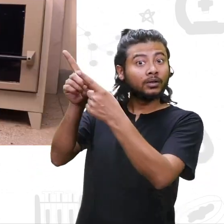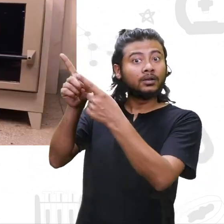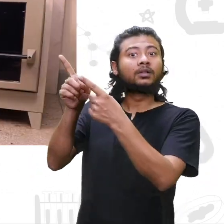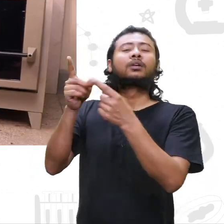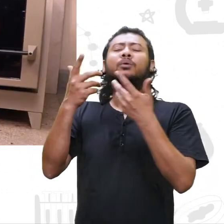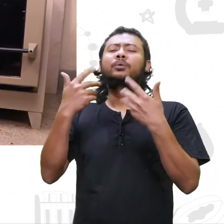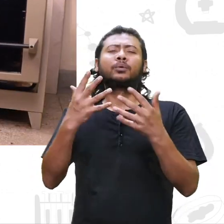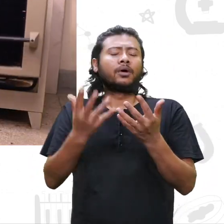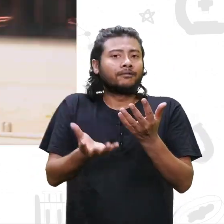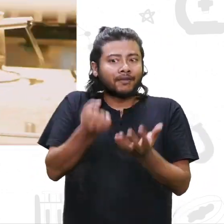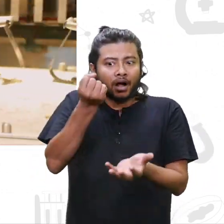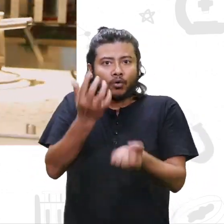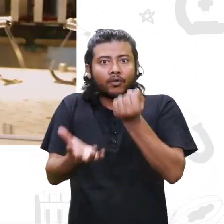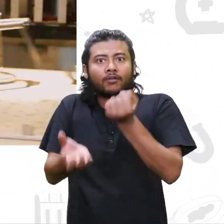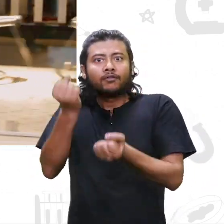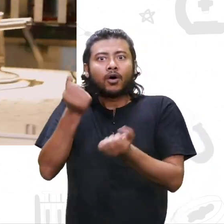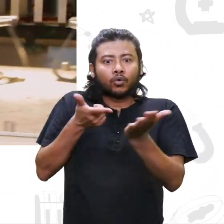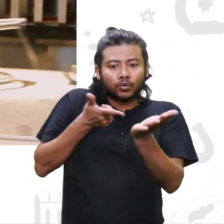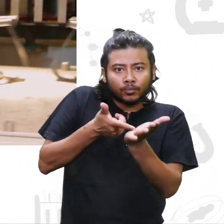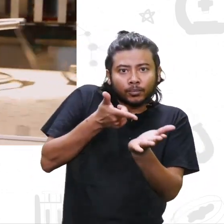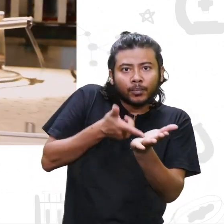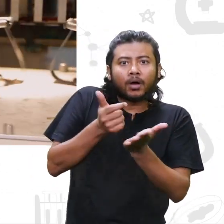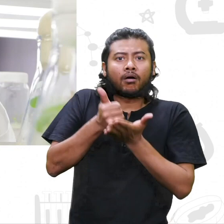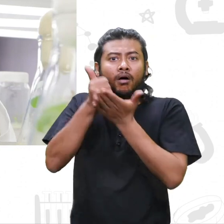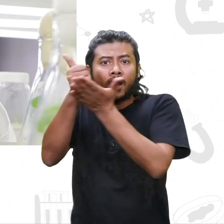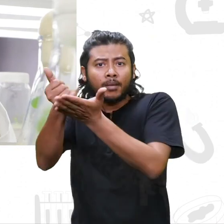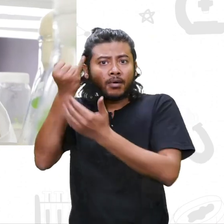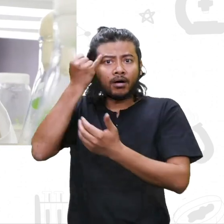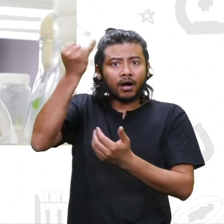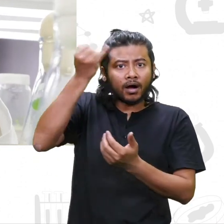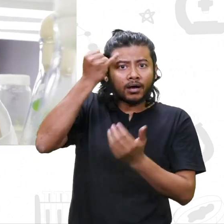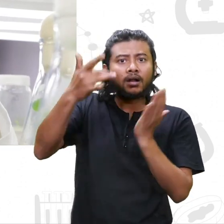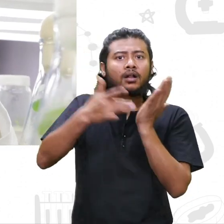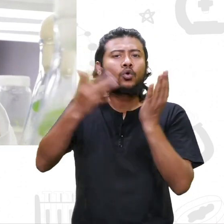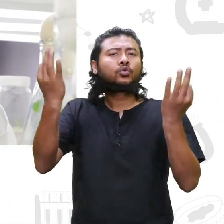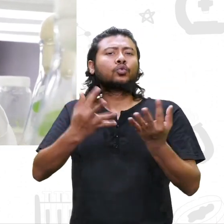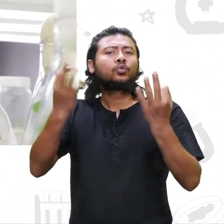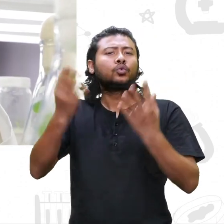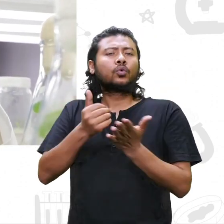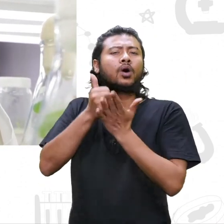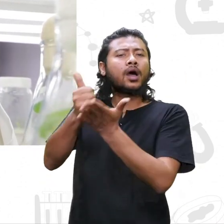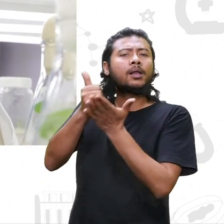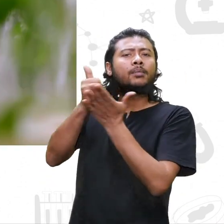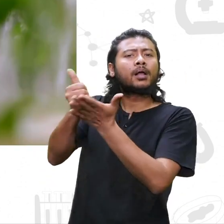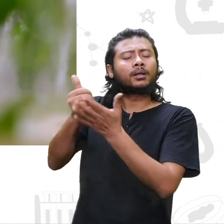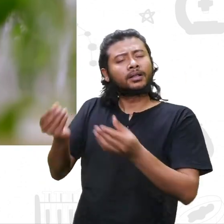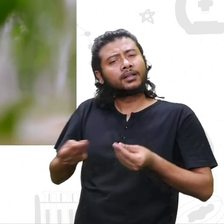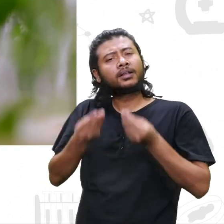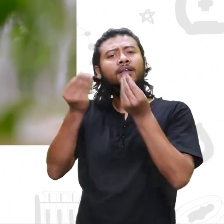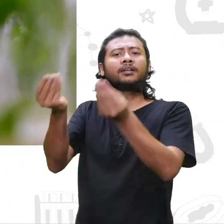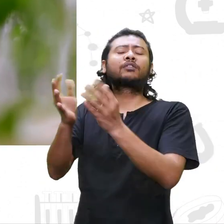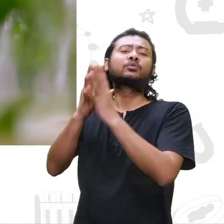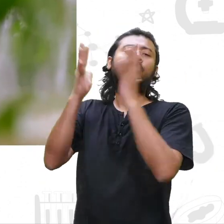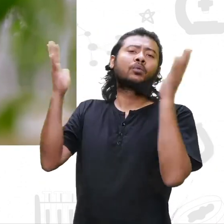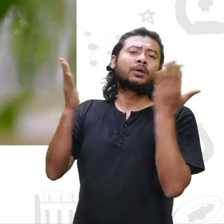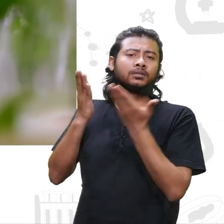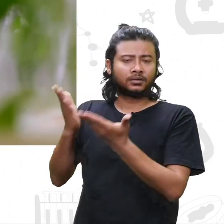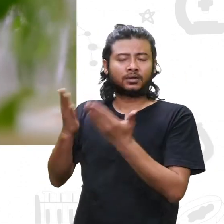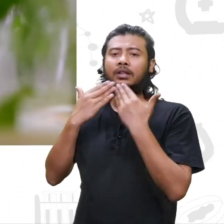and have successfully transferred the researches for India's agricultural reforms. Due to its amazing credibility,